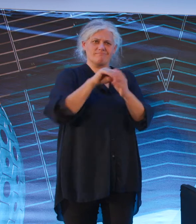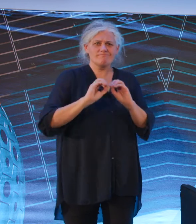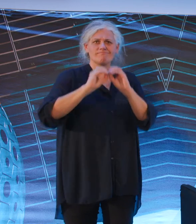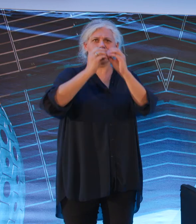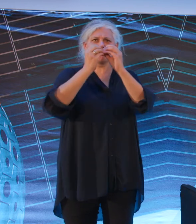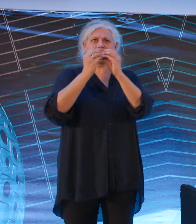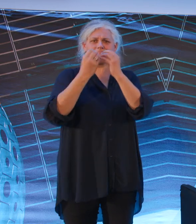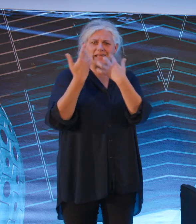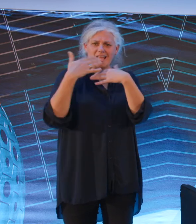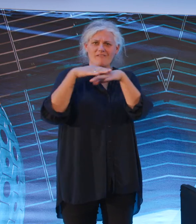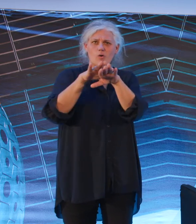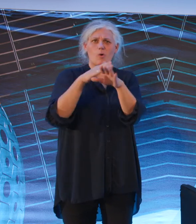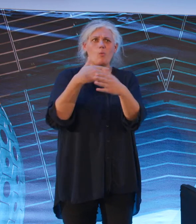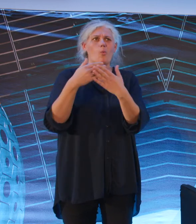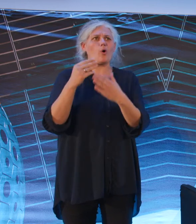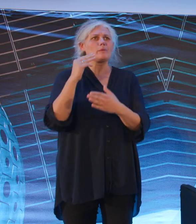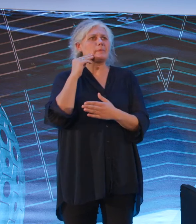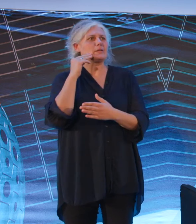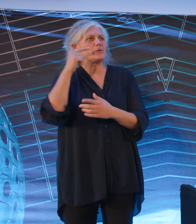what it is today.